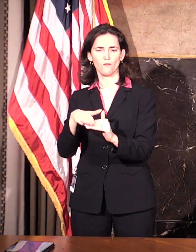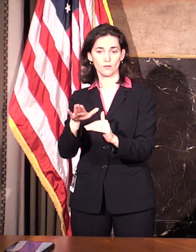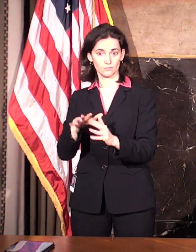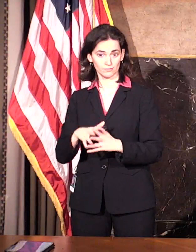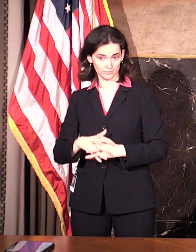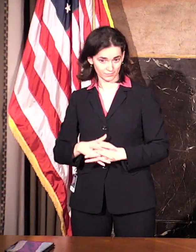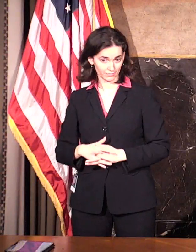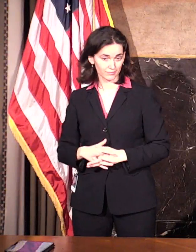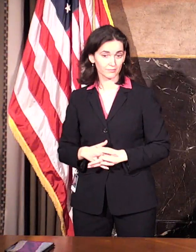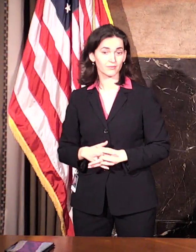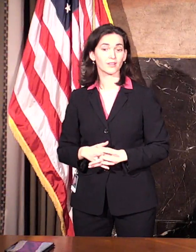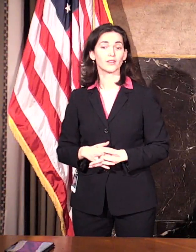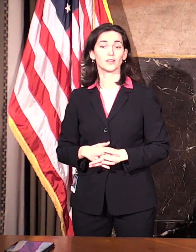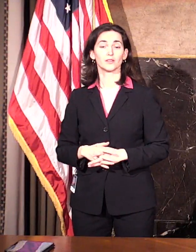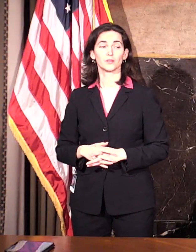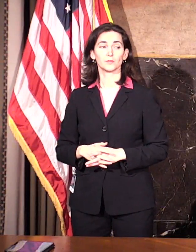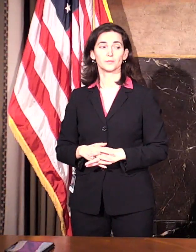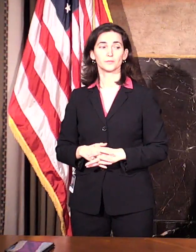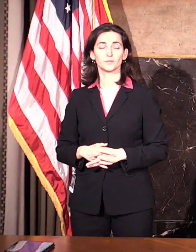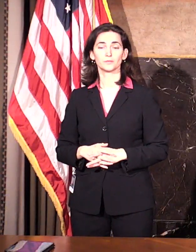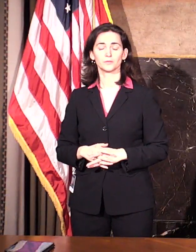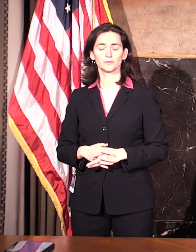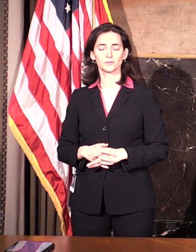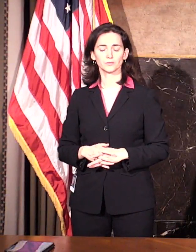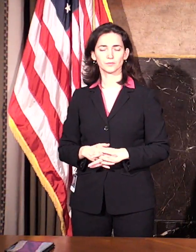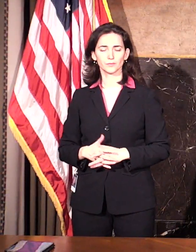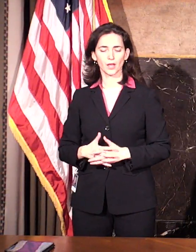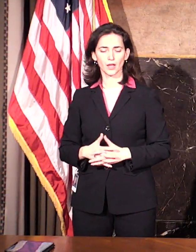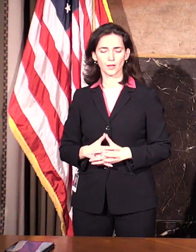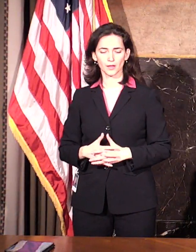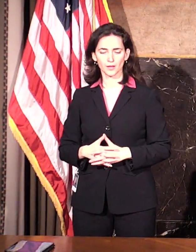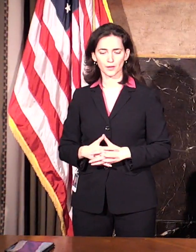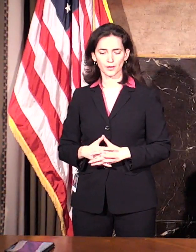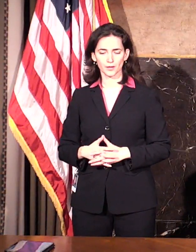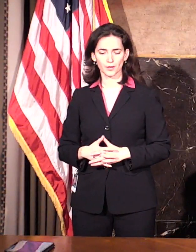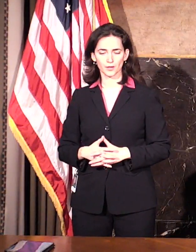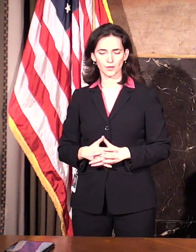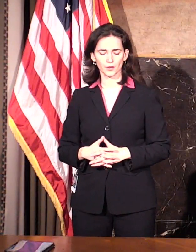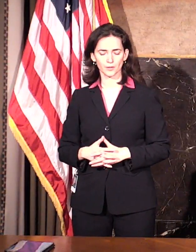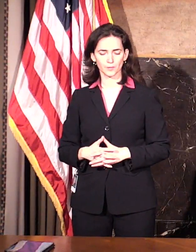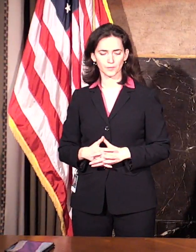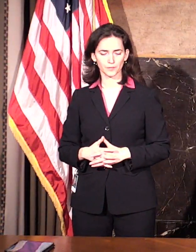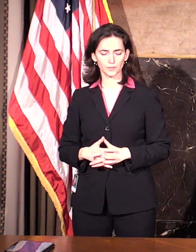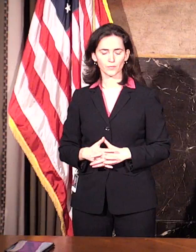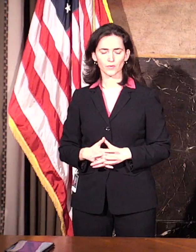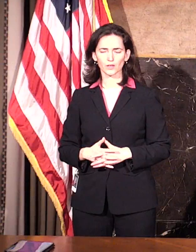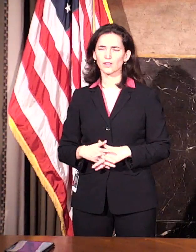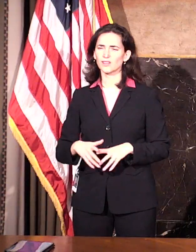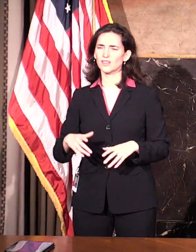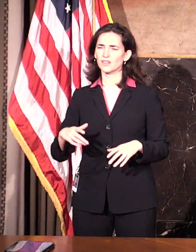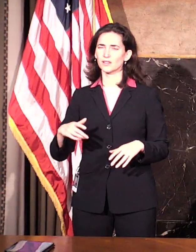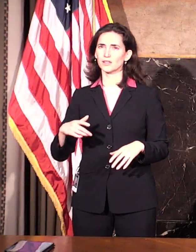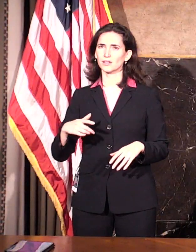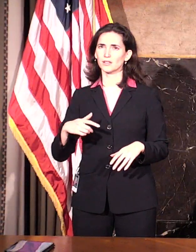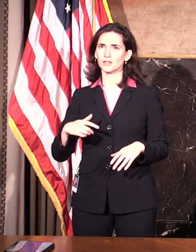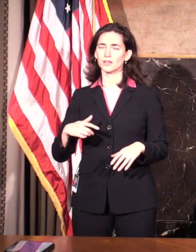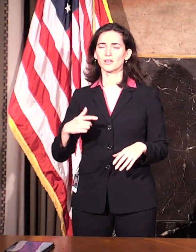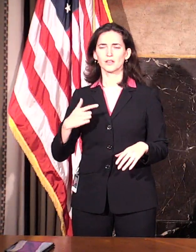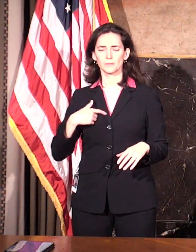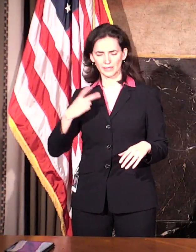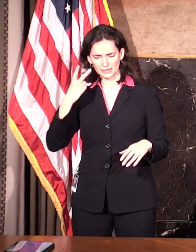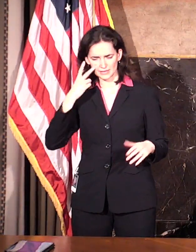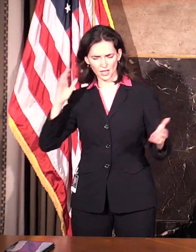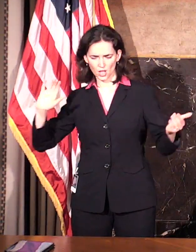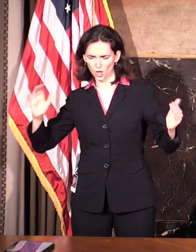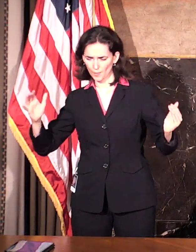And the last utilization comparison that I saw was in terms of the total